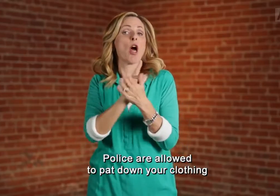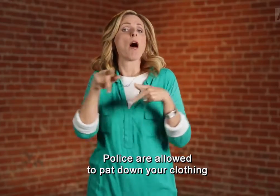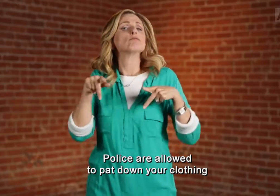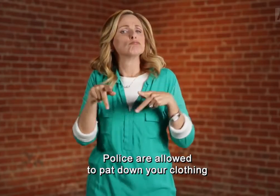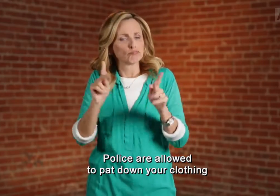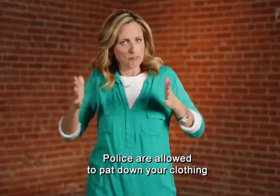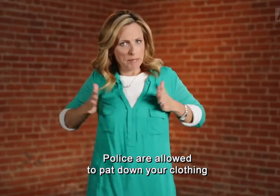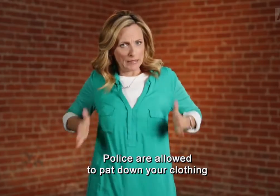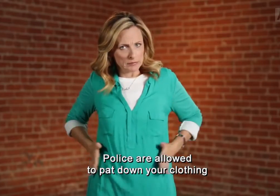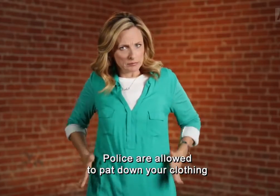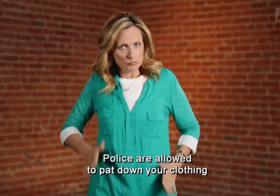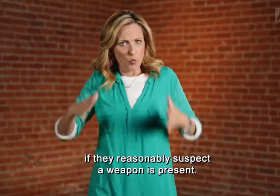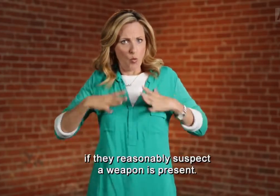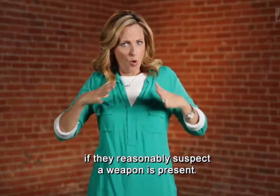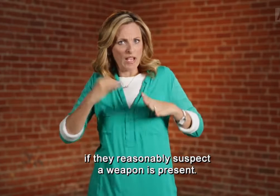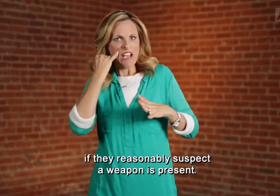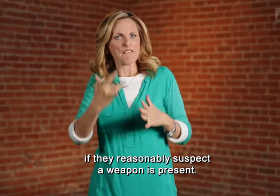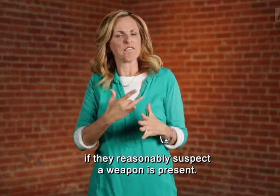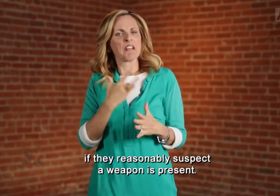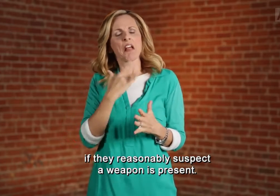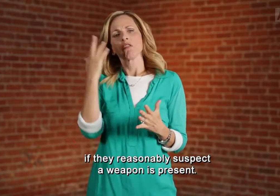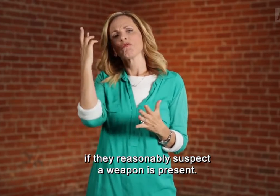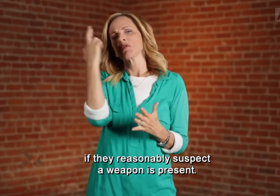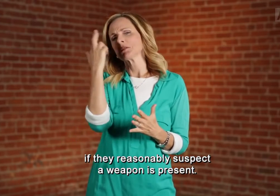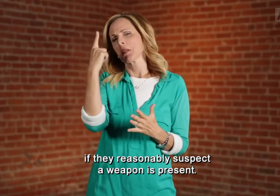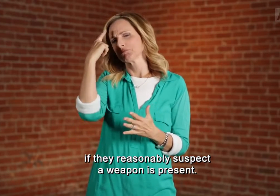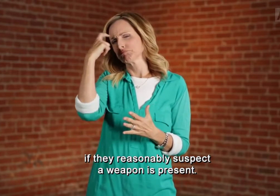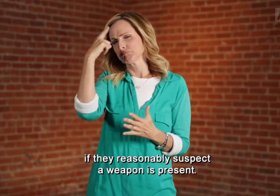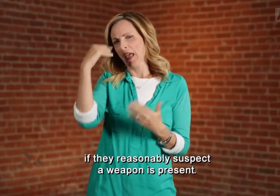Police are allowed to pat down your clothing if they reasonably suspect a weapon is present.